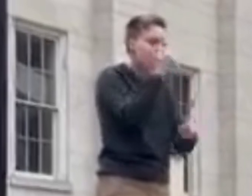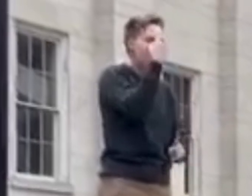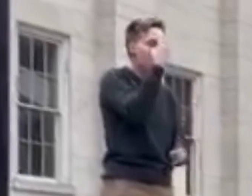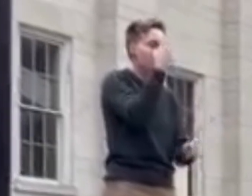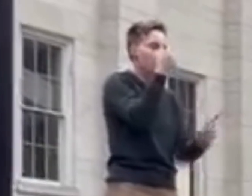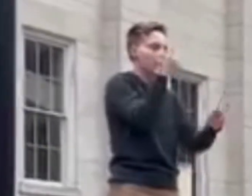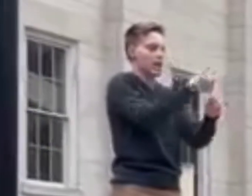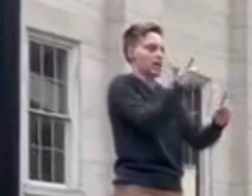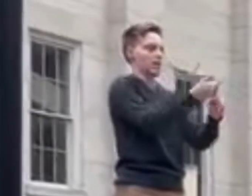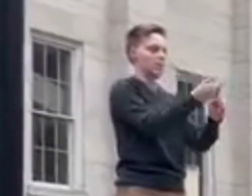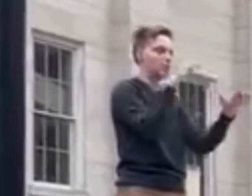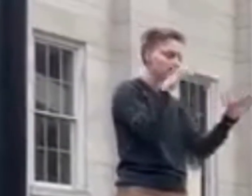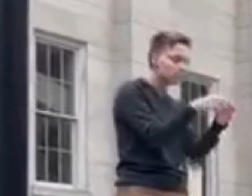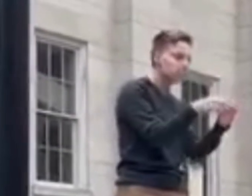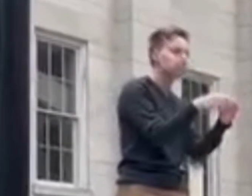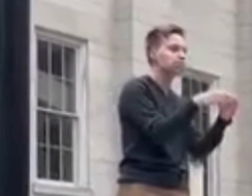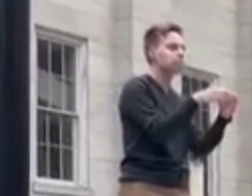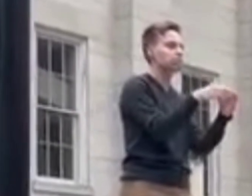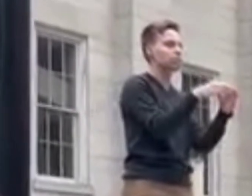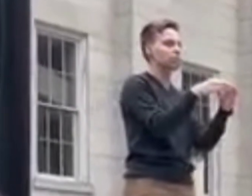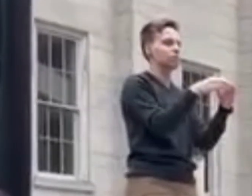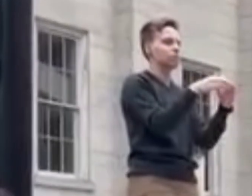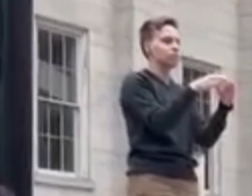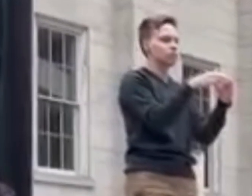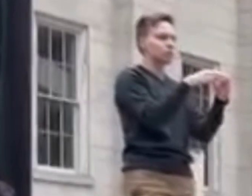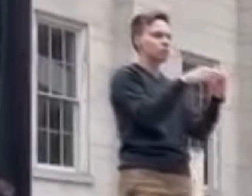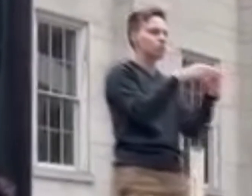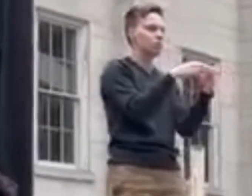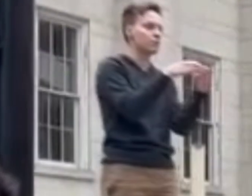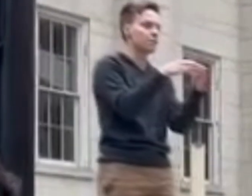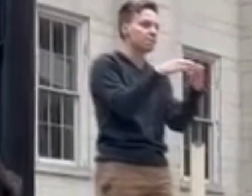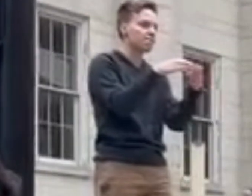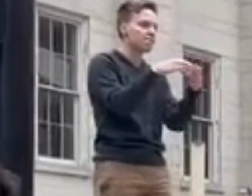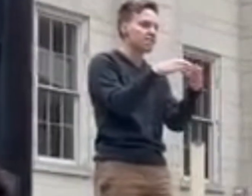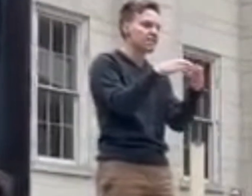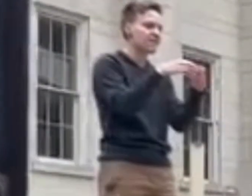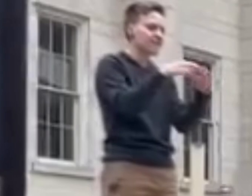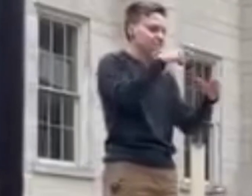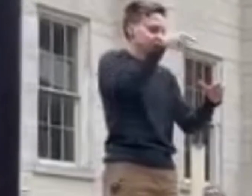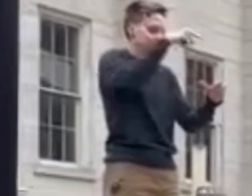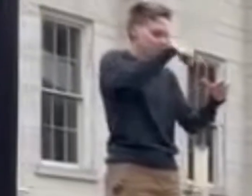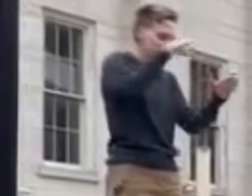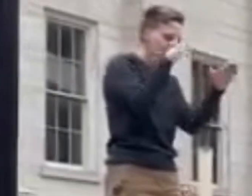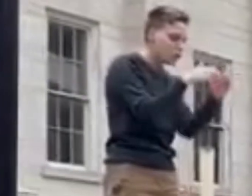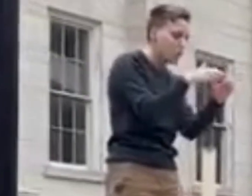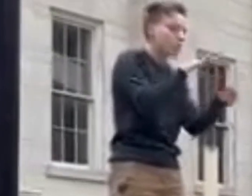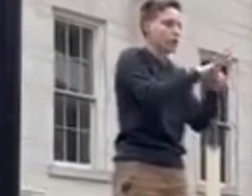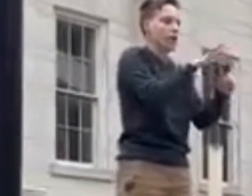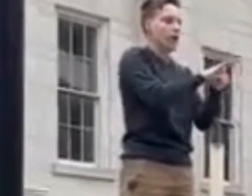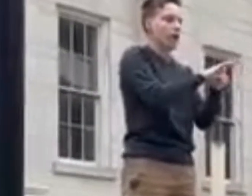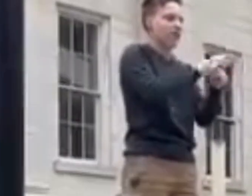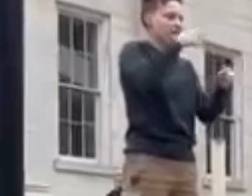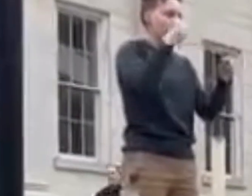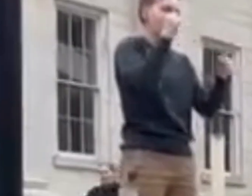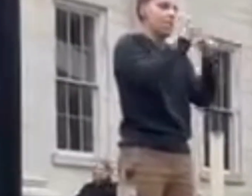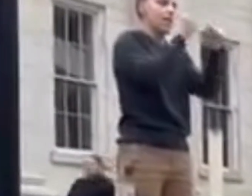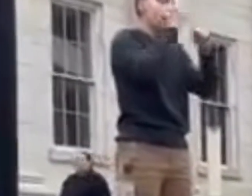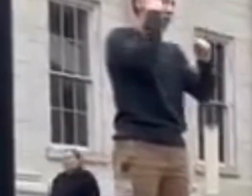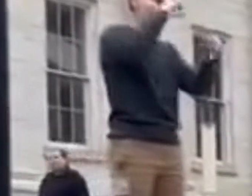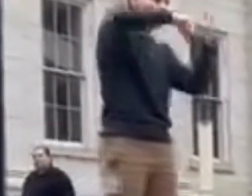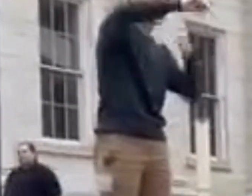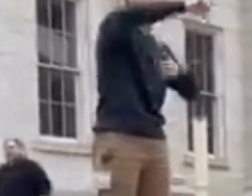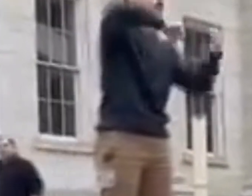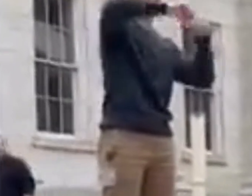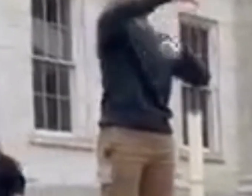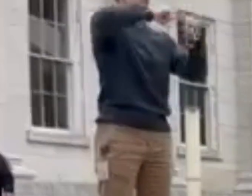themselves, probably in a lot of cases for the first time. They decided they were enough and they were worth fighting for. So every one